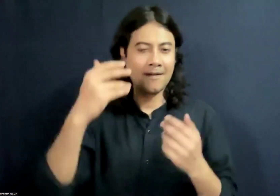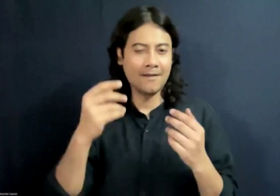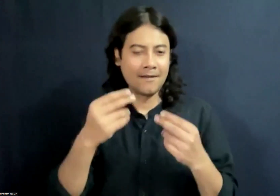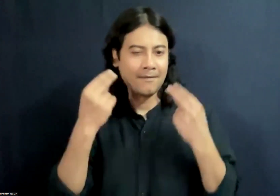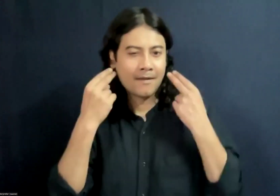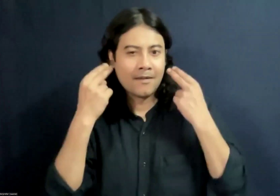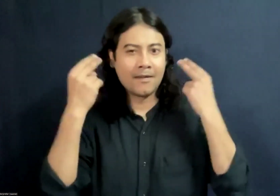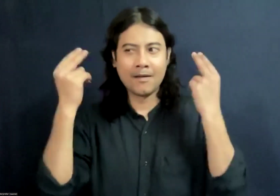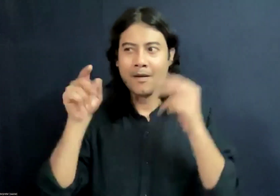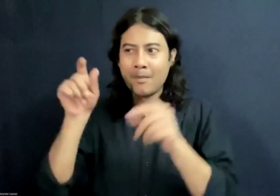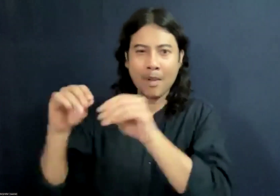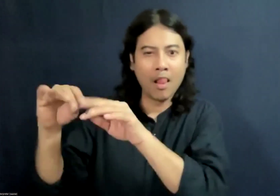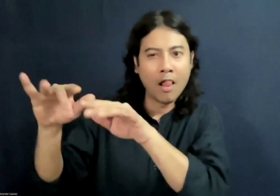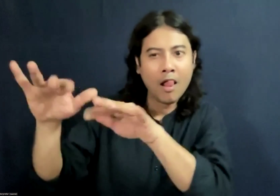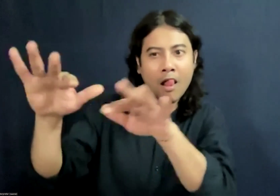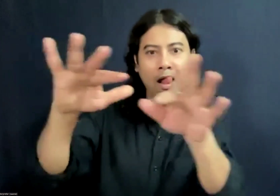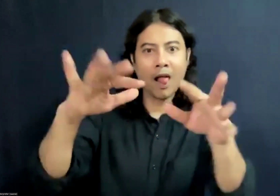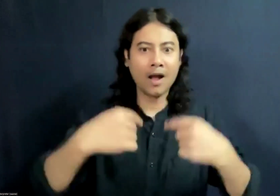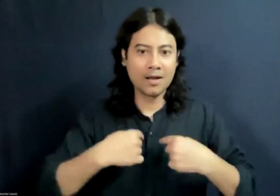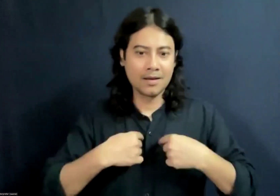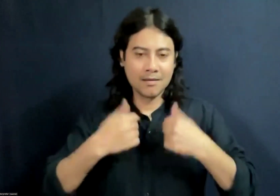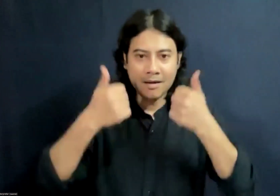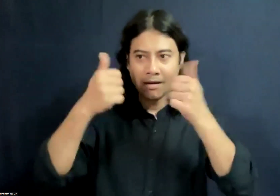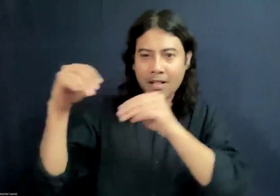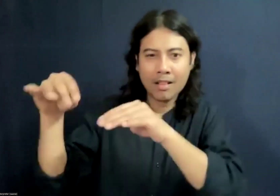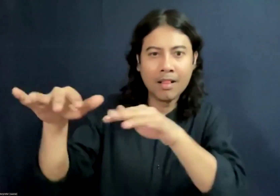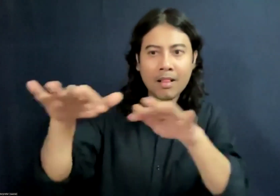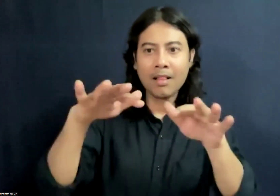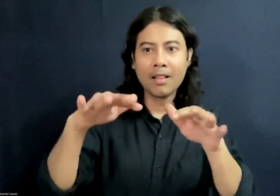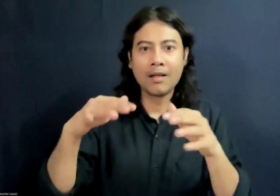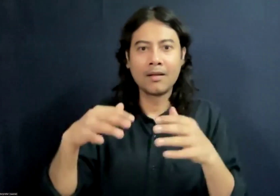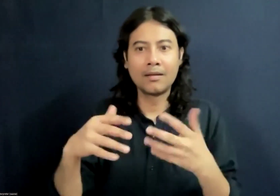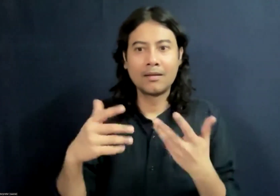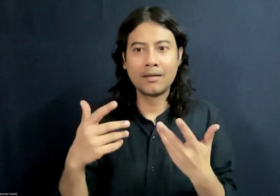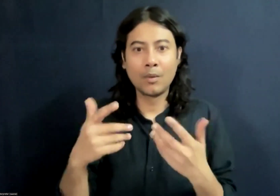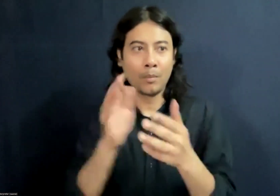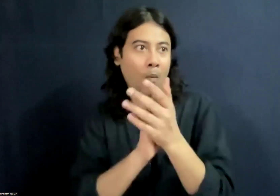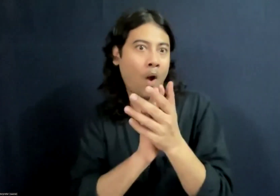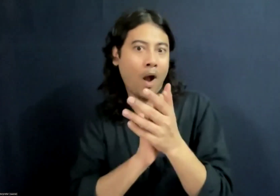People will talk about me that, oh, how, charitable this person is.